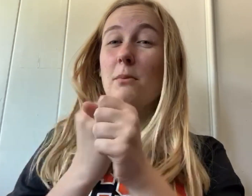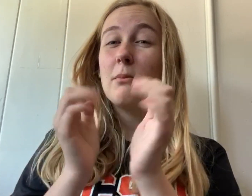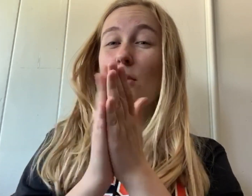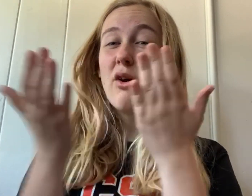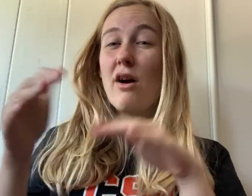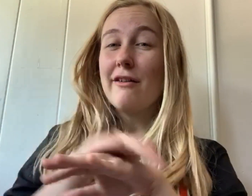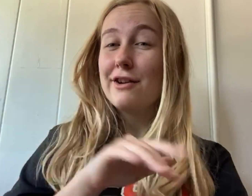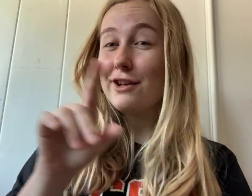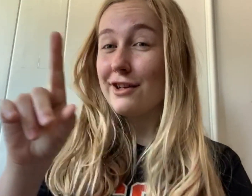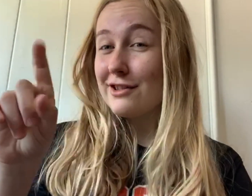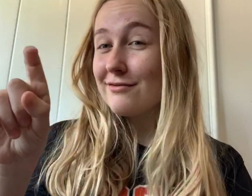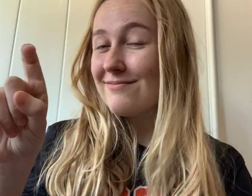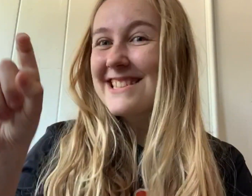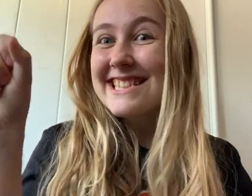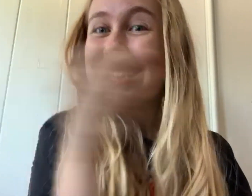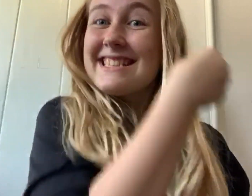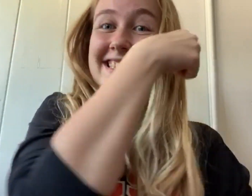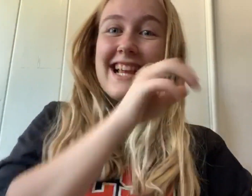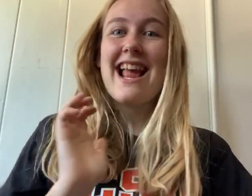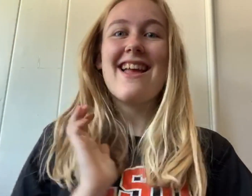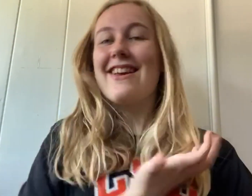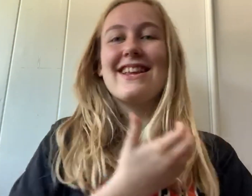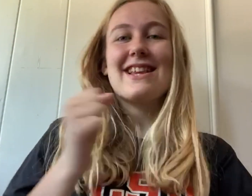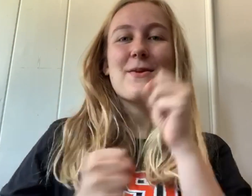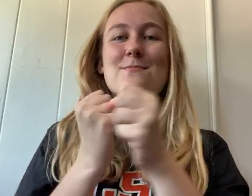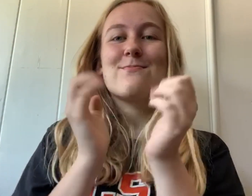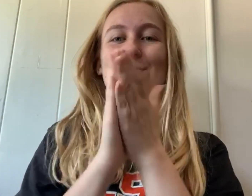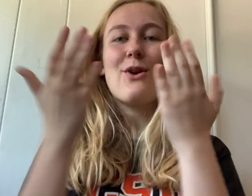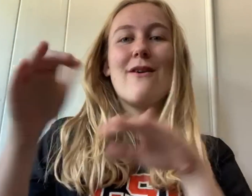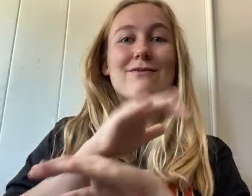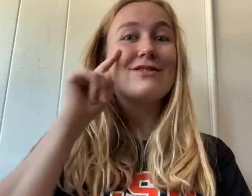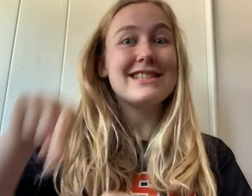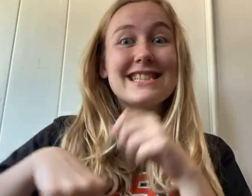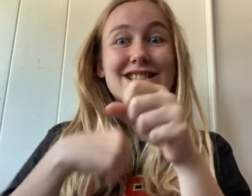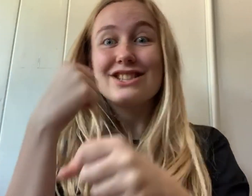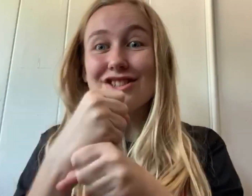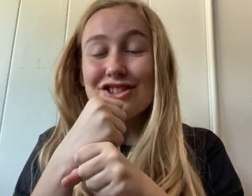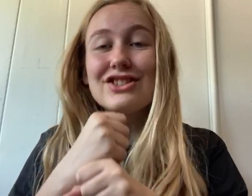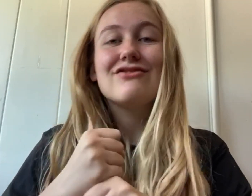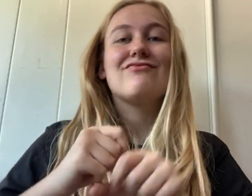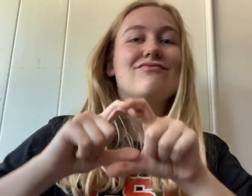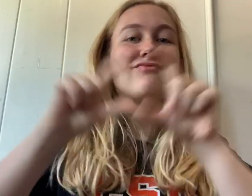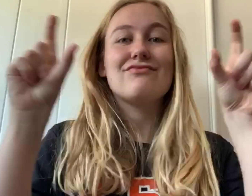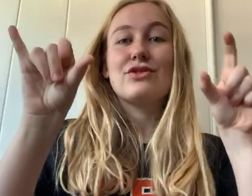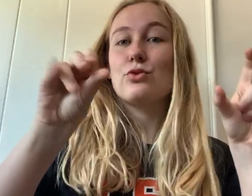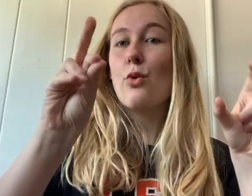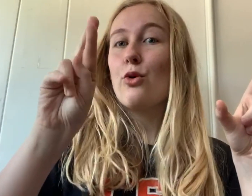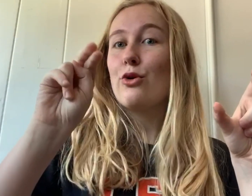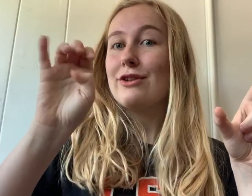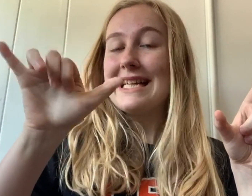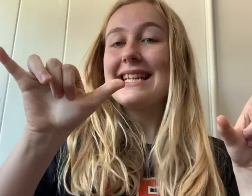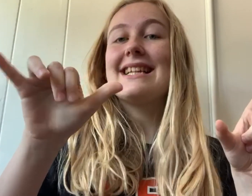Is this our yearbook cover? Yes. Our yearbook cover, titled This Year, is